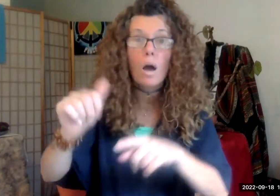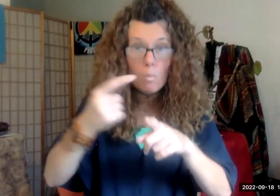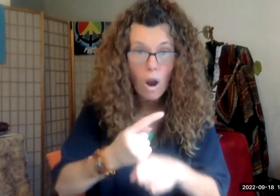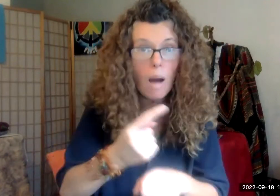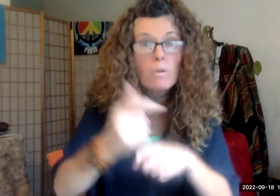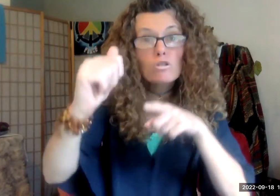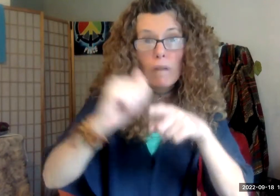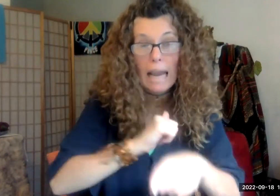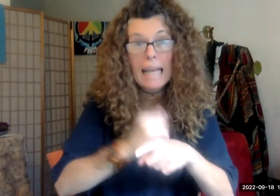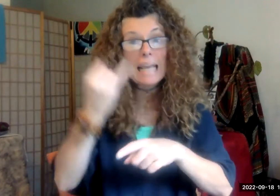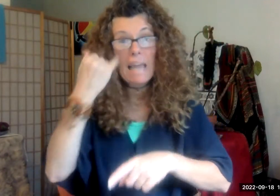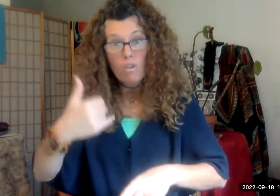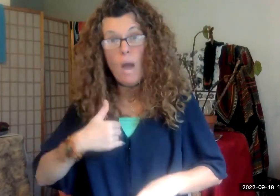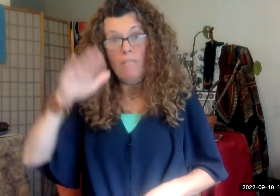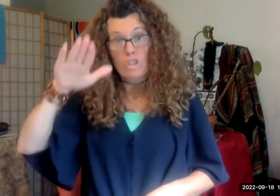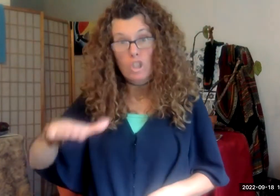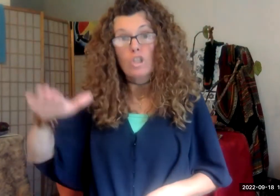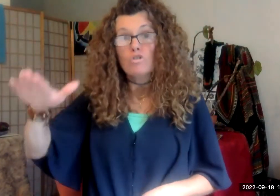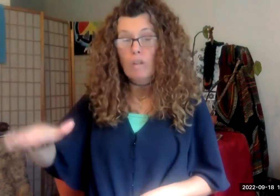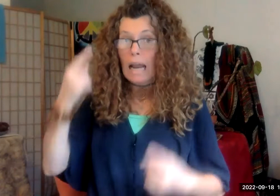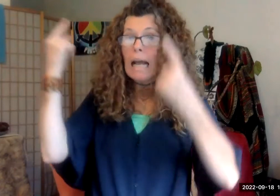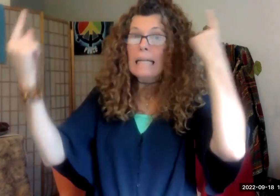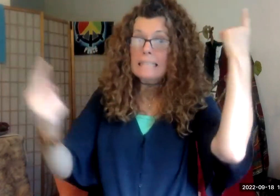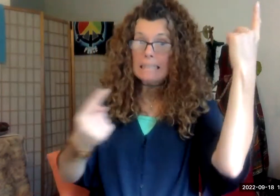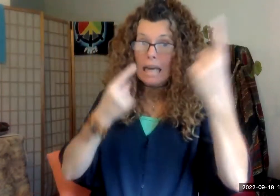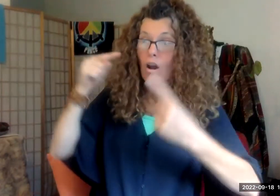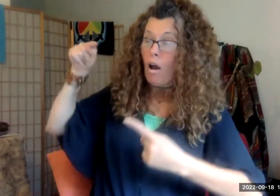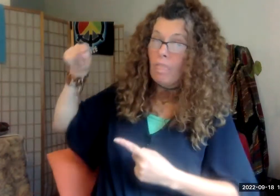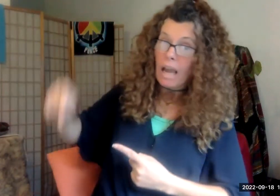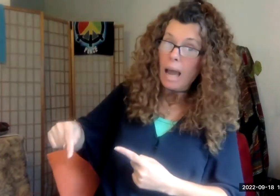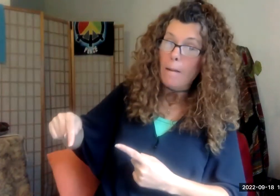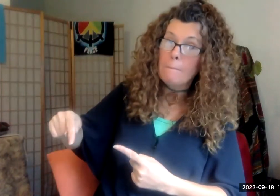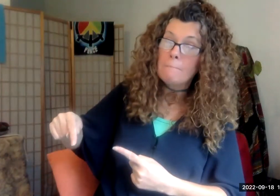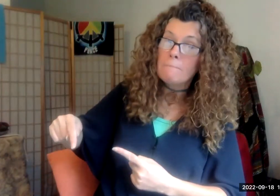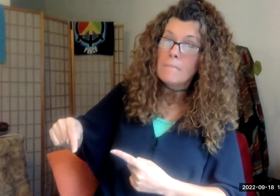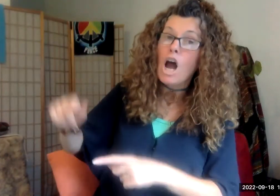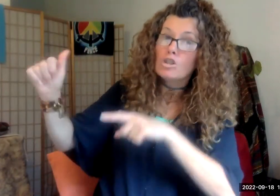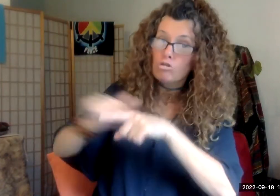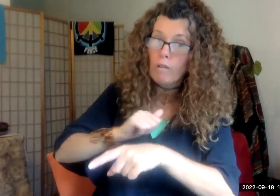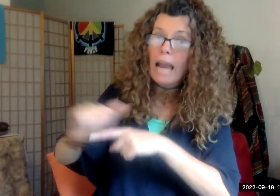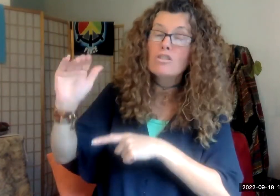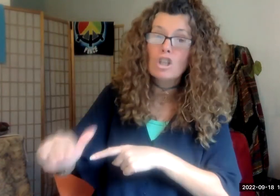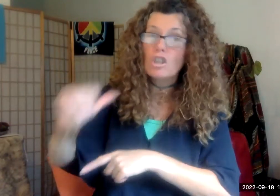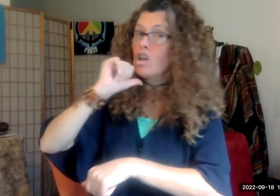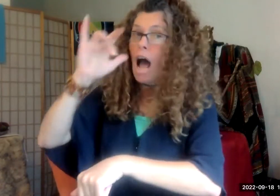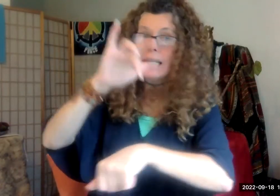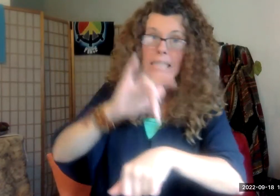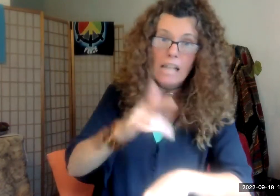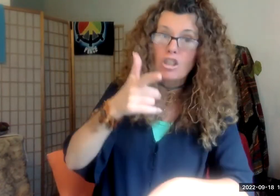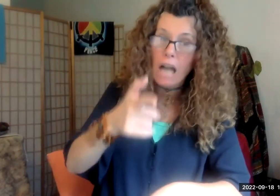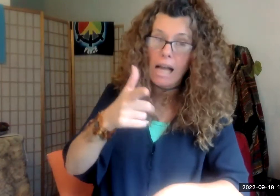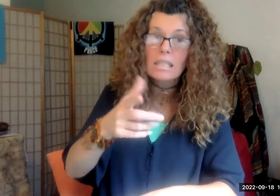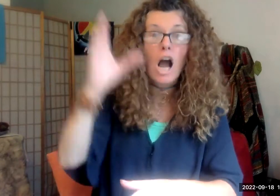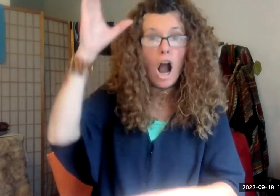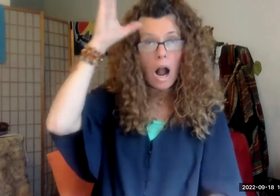then obviously take them into consideration, train them to not touch the guns and so on and so forth. I mean, use your common sense on